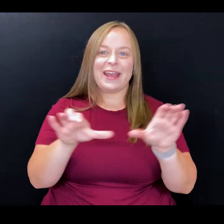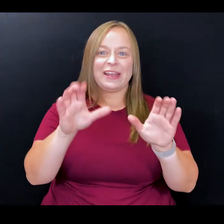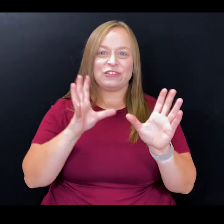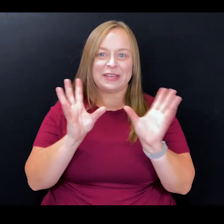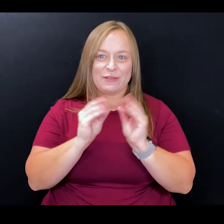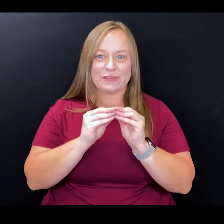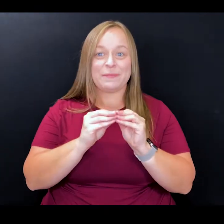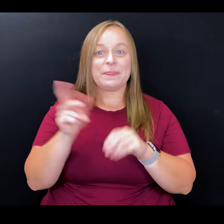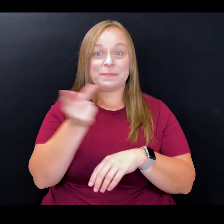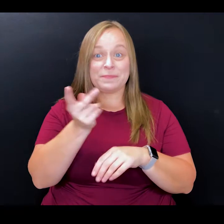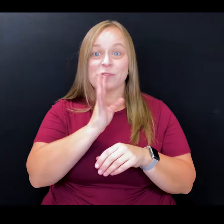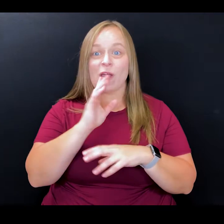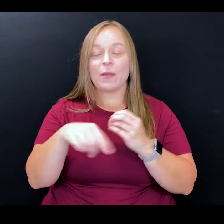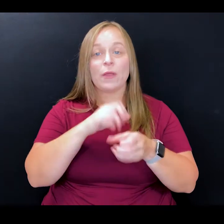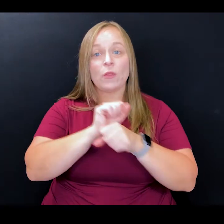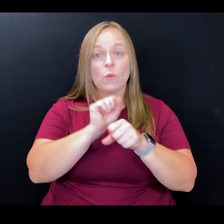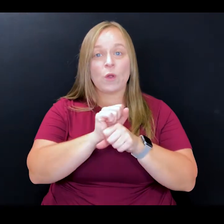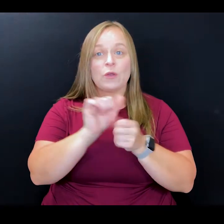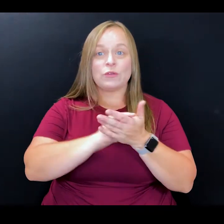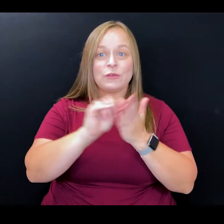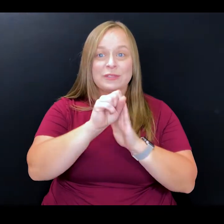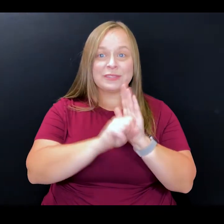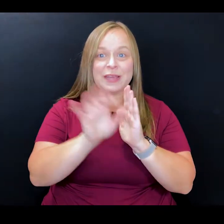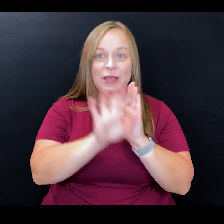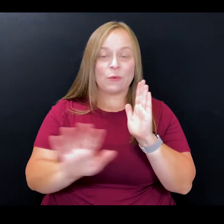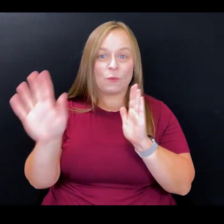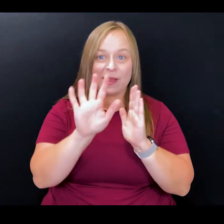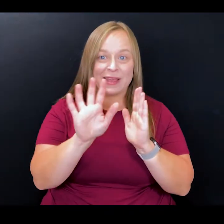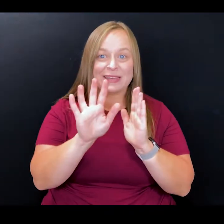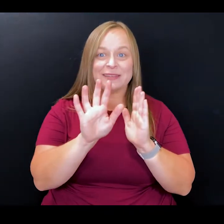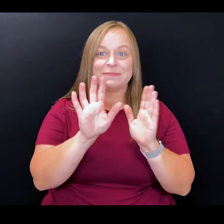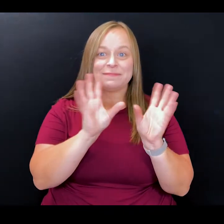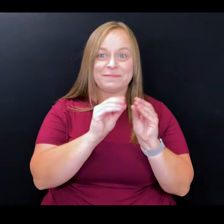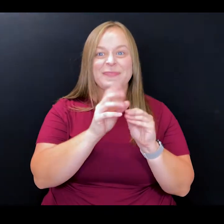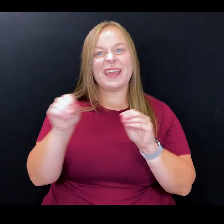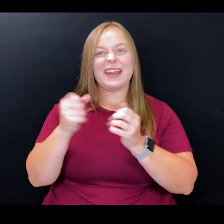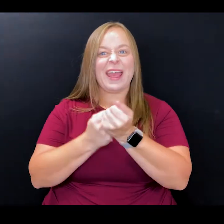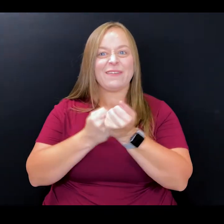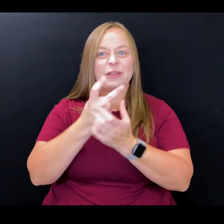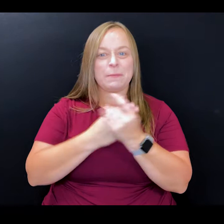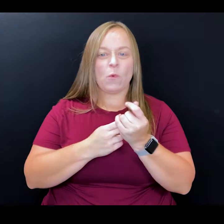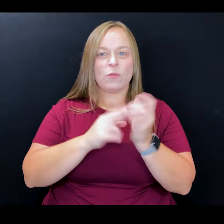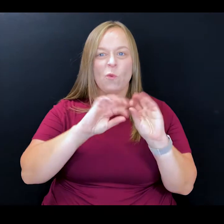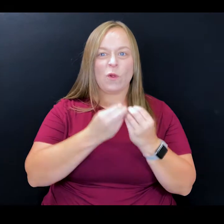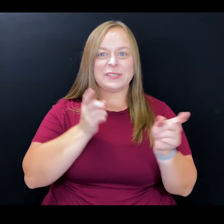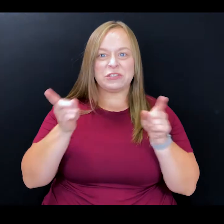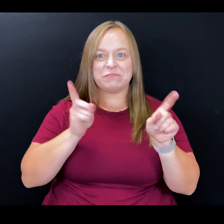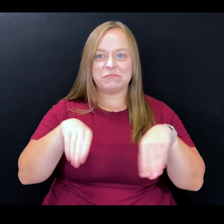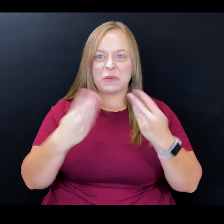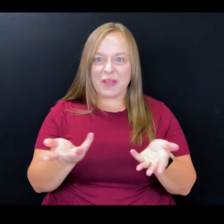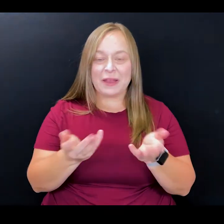Council. María and Tim will talk about the work of New York StateWide Senior Action Council and the advocacy both